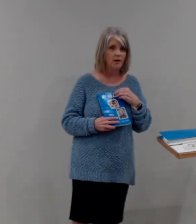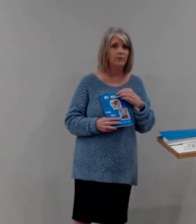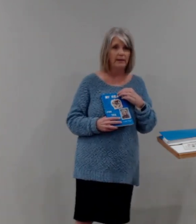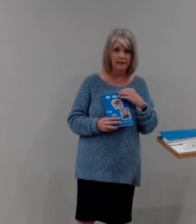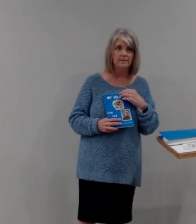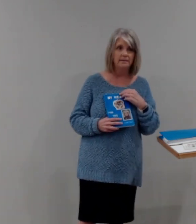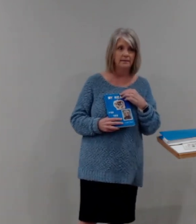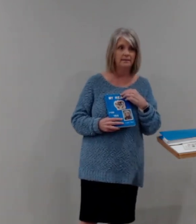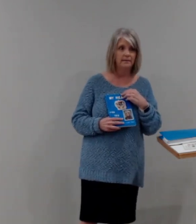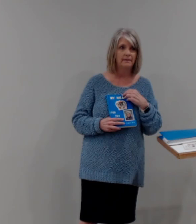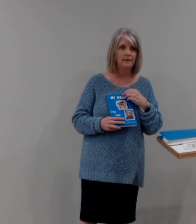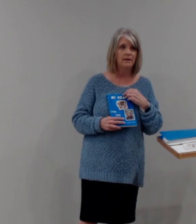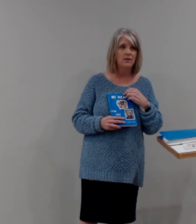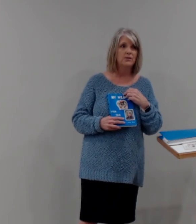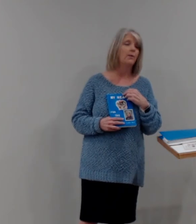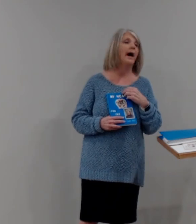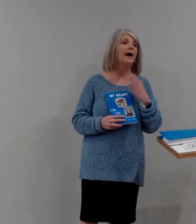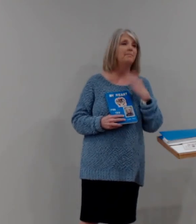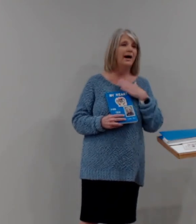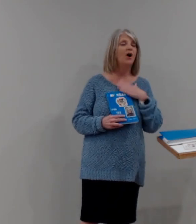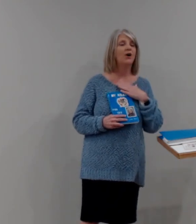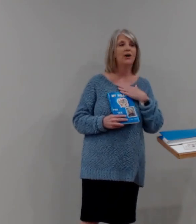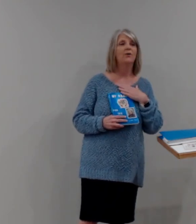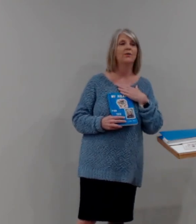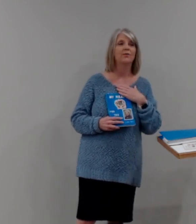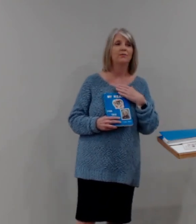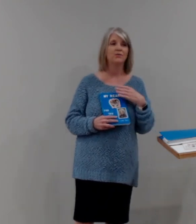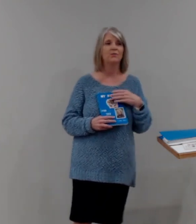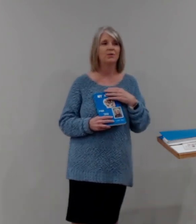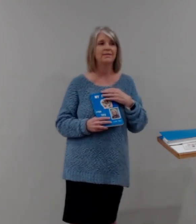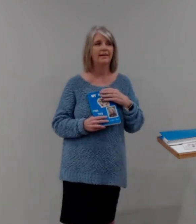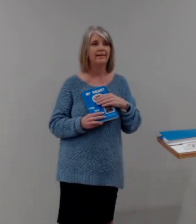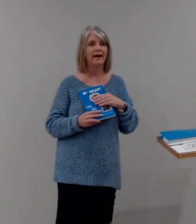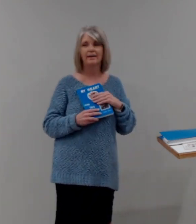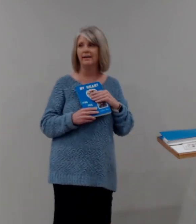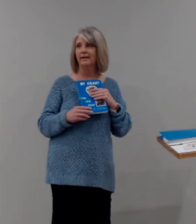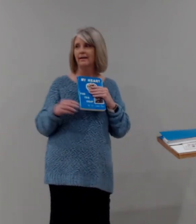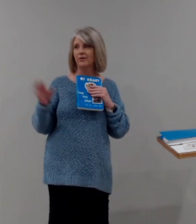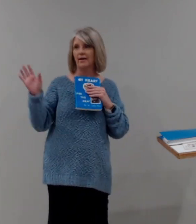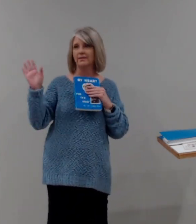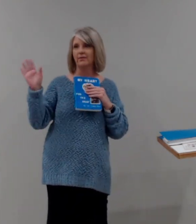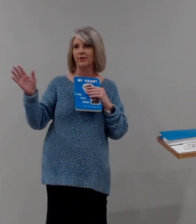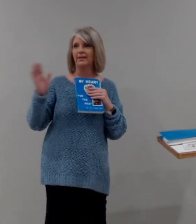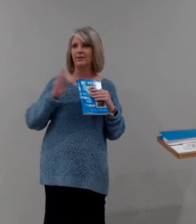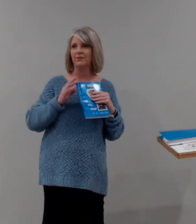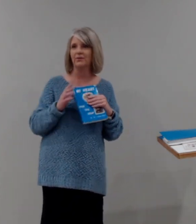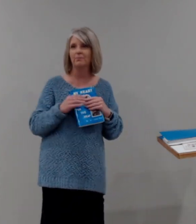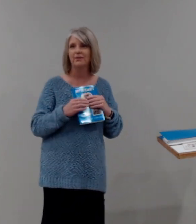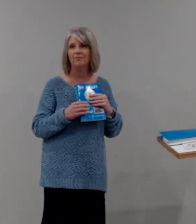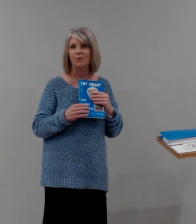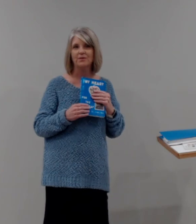comprehend. So I in my heart know that the first voice that child's ever going to hear is going to be the voice of